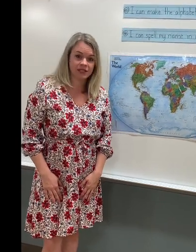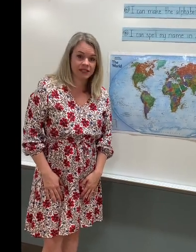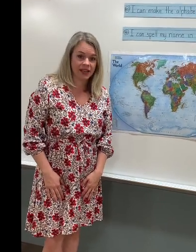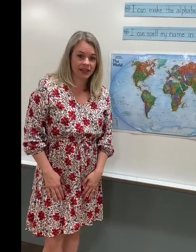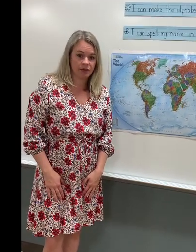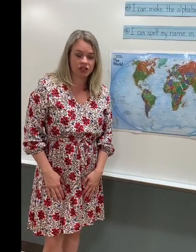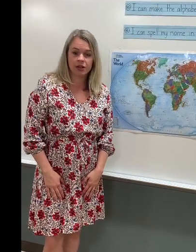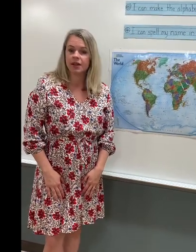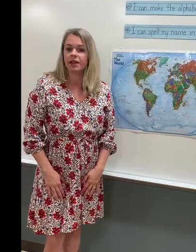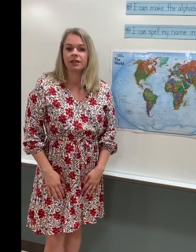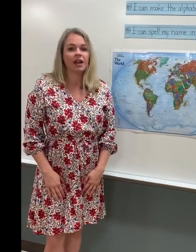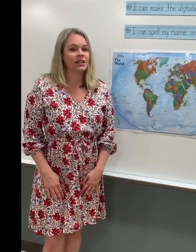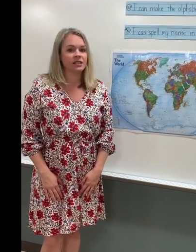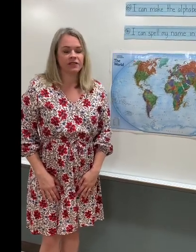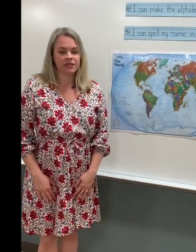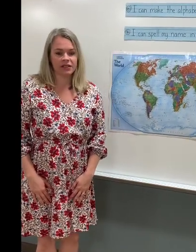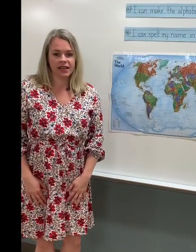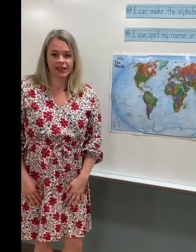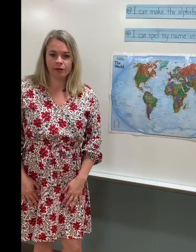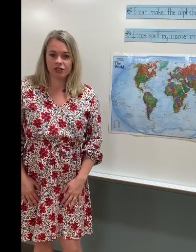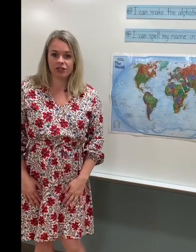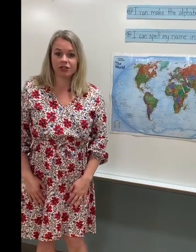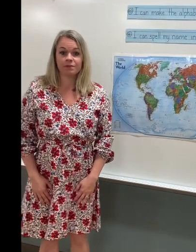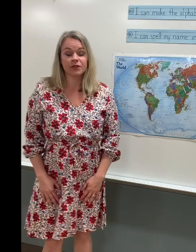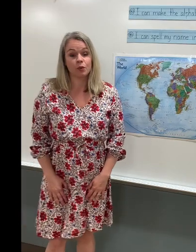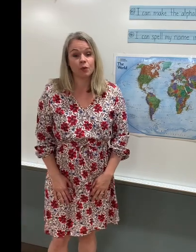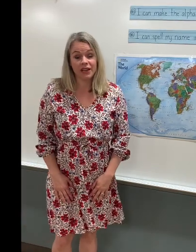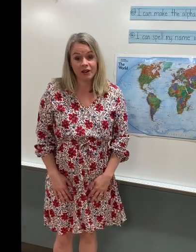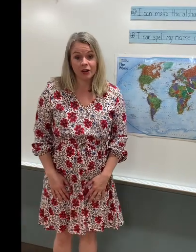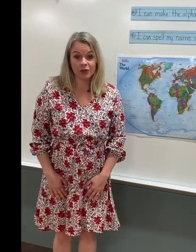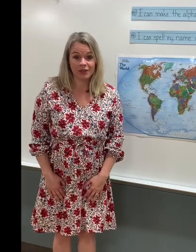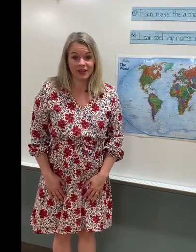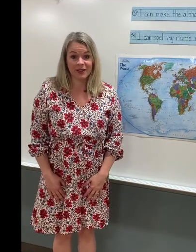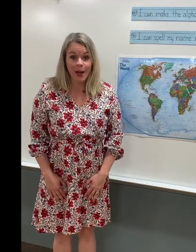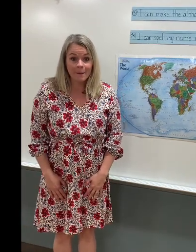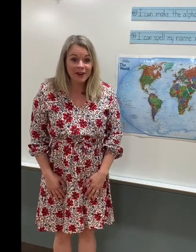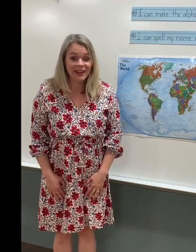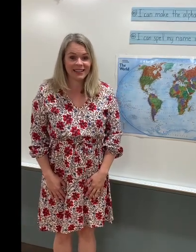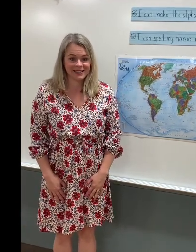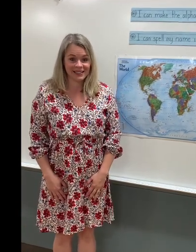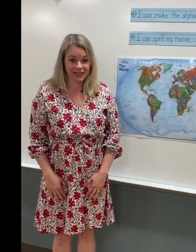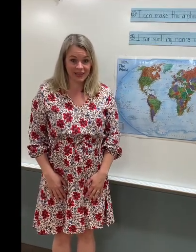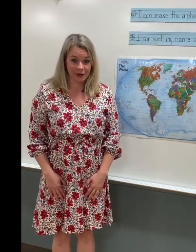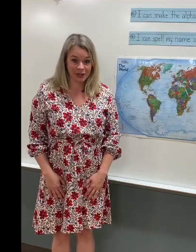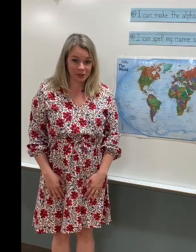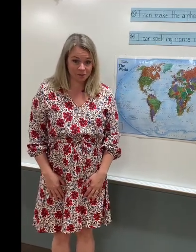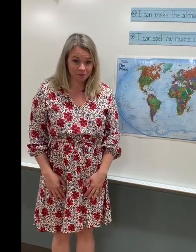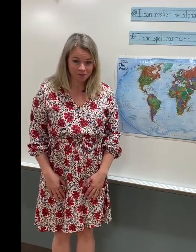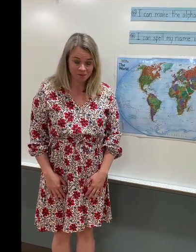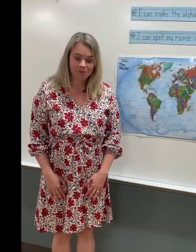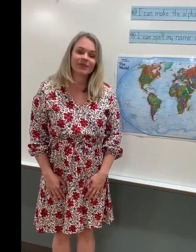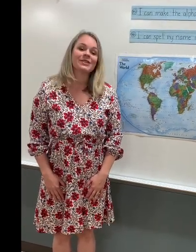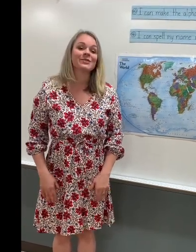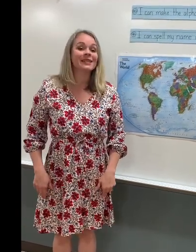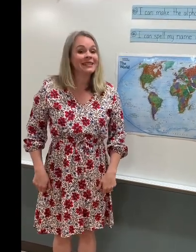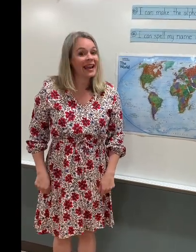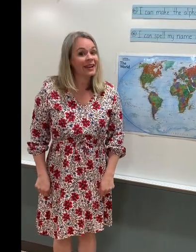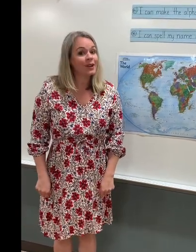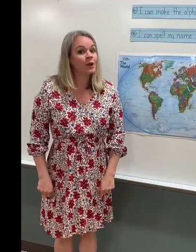Sign Language, lots of different sign languages. So we are using American Sign Language. So today,